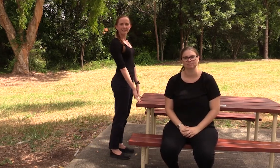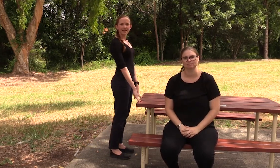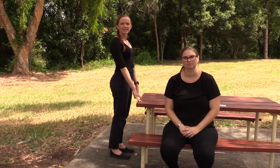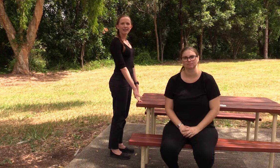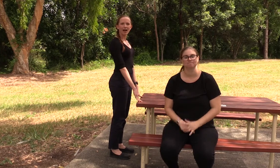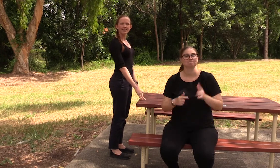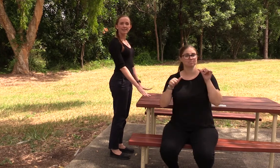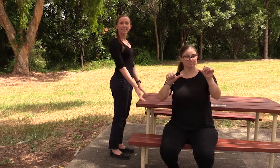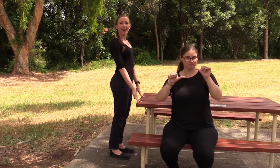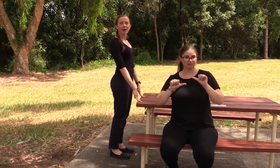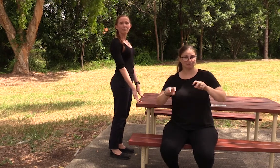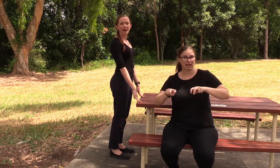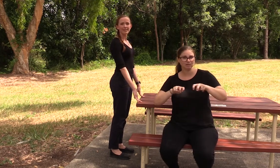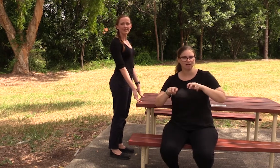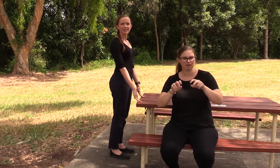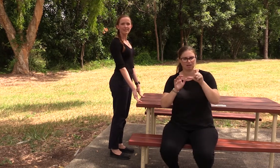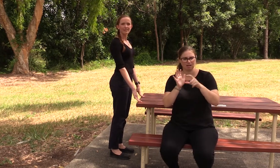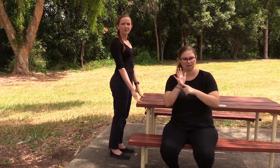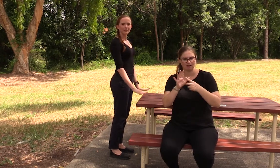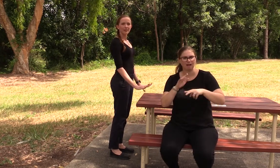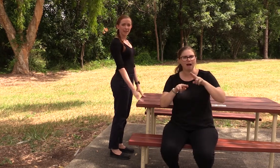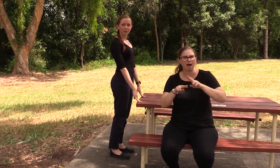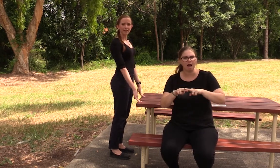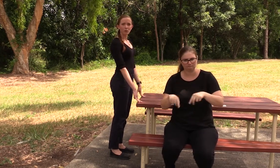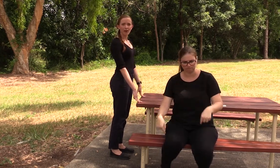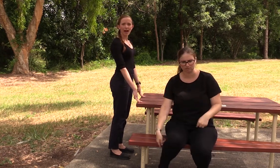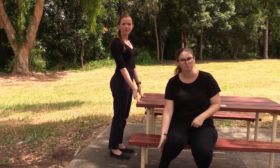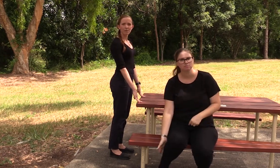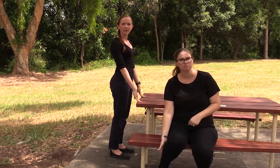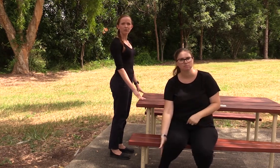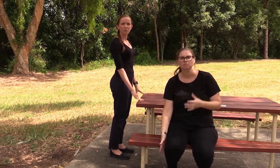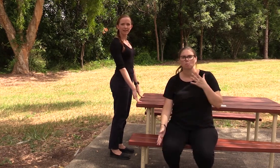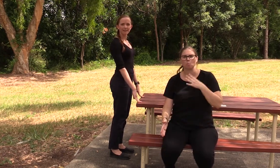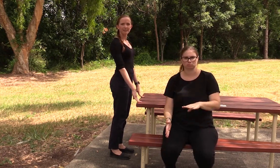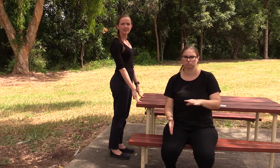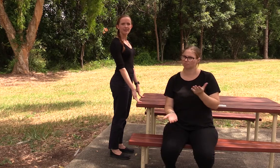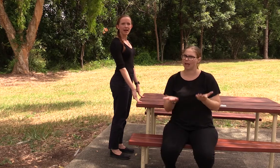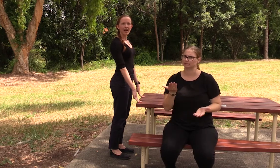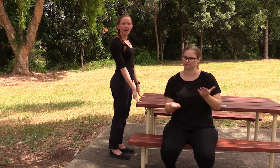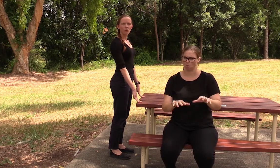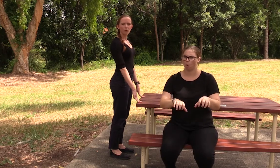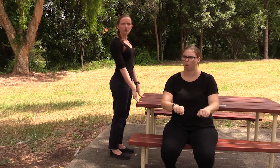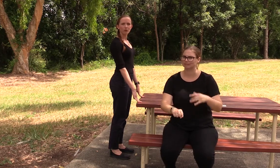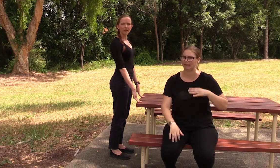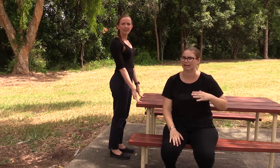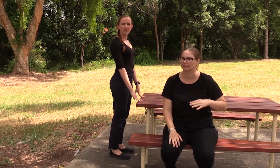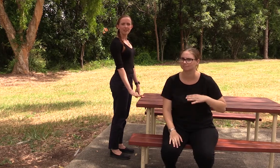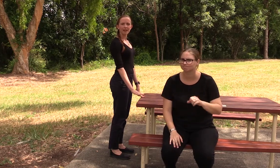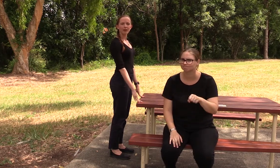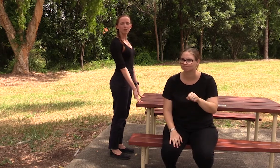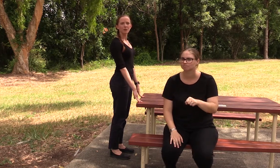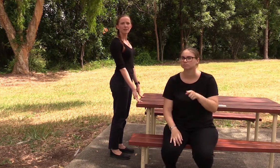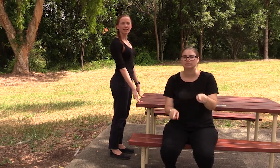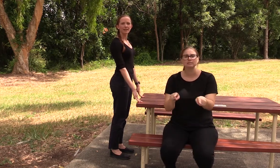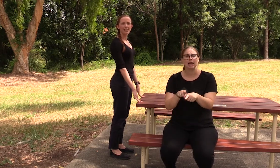The next exercise is calf raises. You definitely want to have something for balance. And what we're doing is just